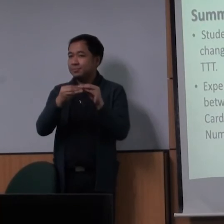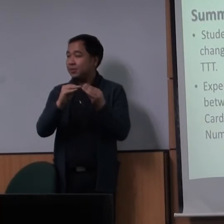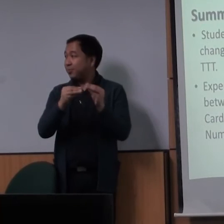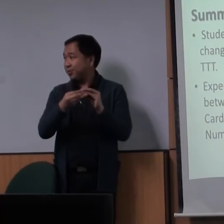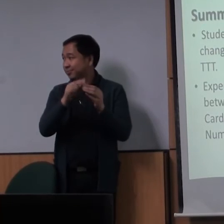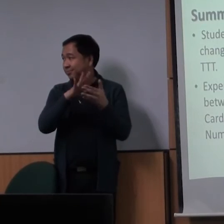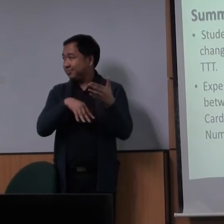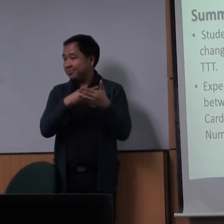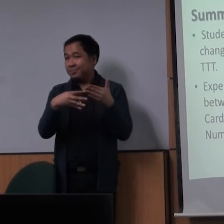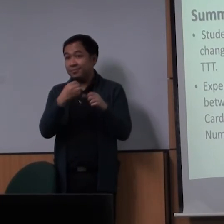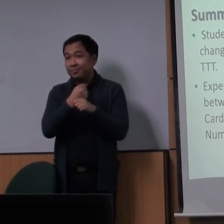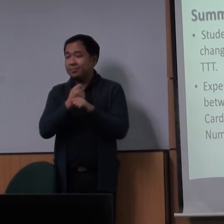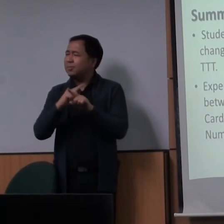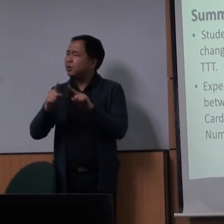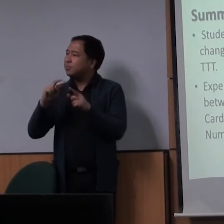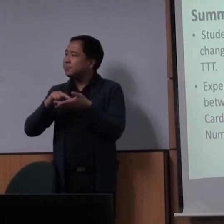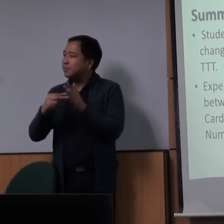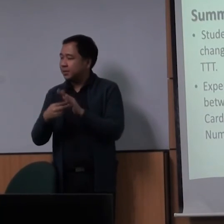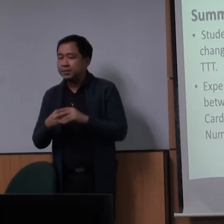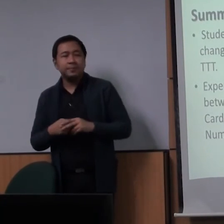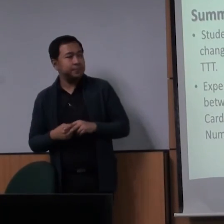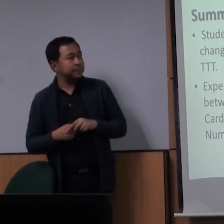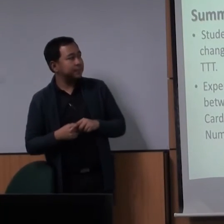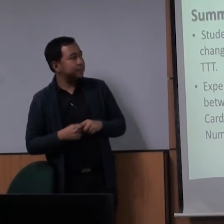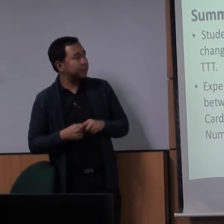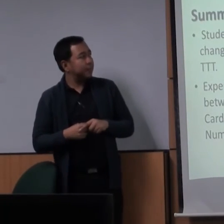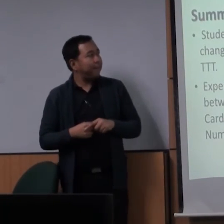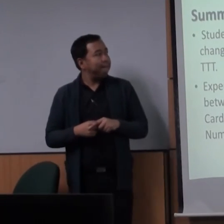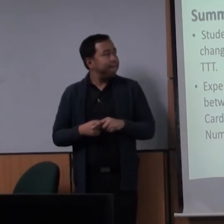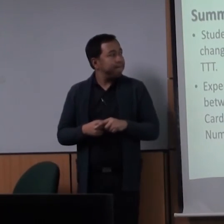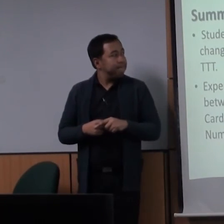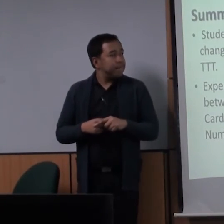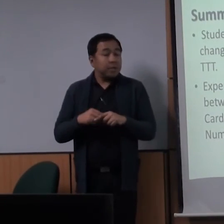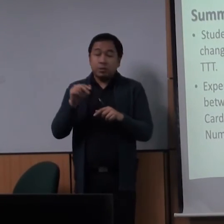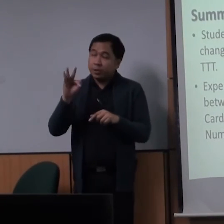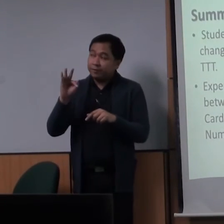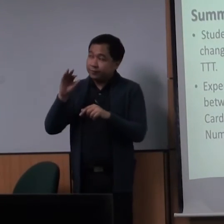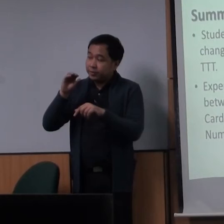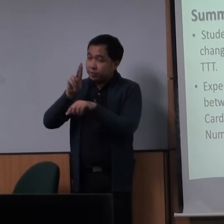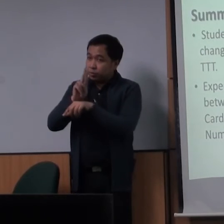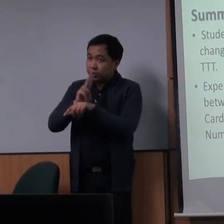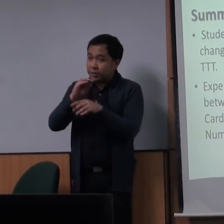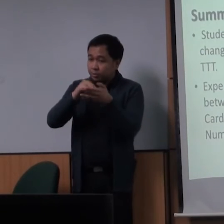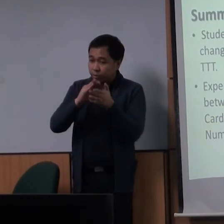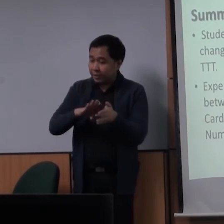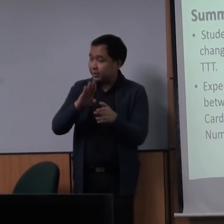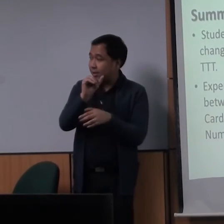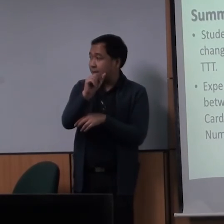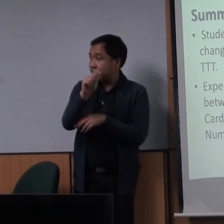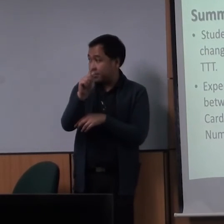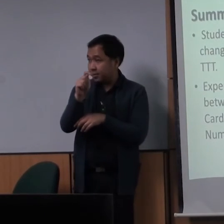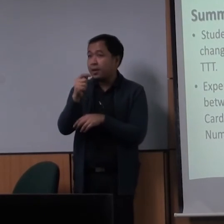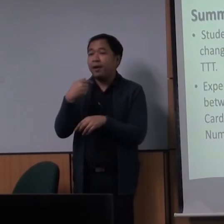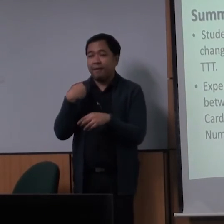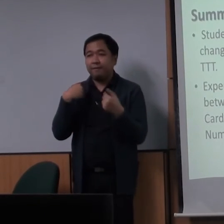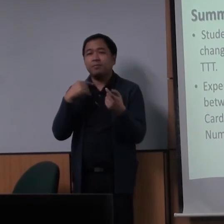is what it means. Okay, so students exposed to ADT, and it showed them the higher